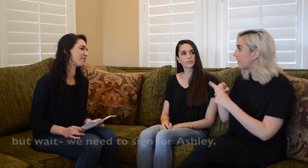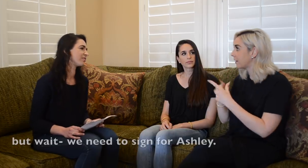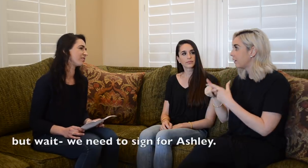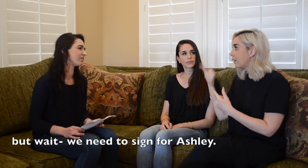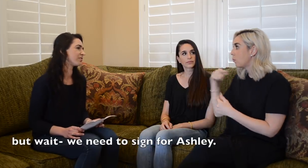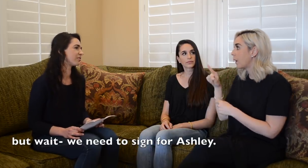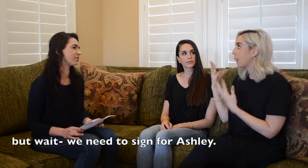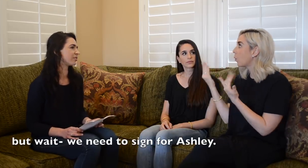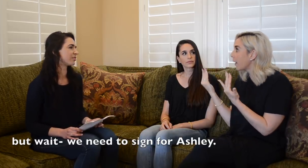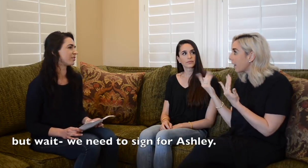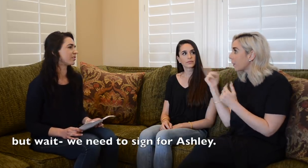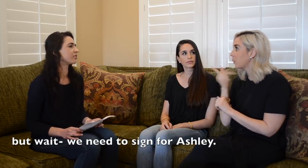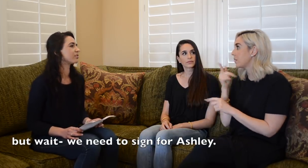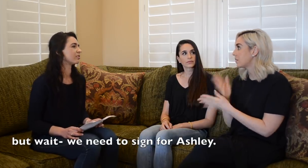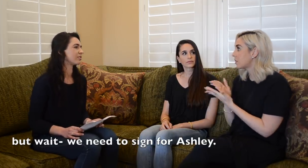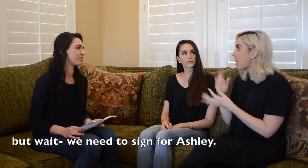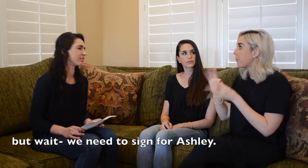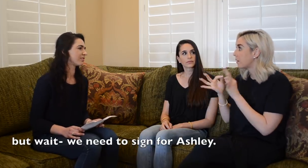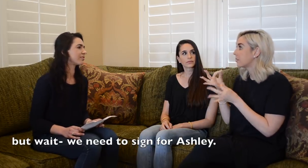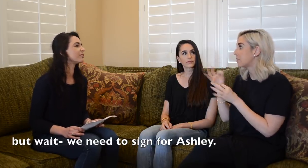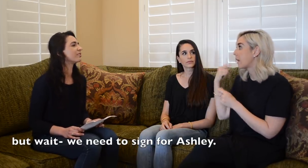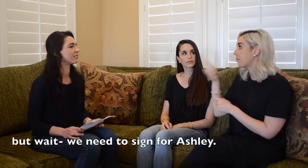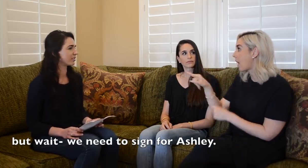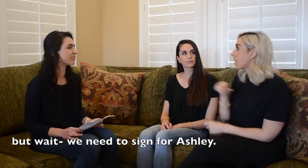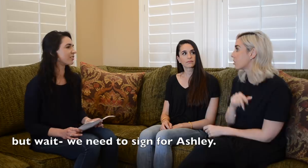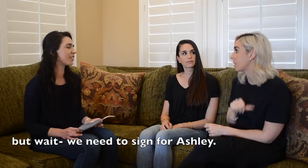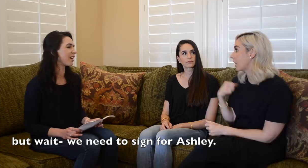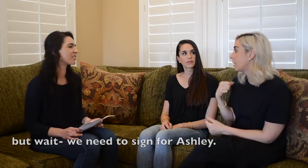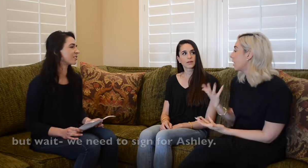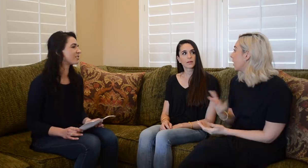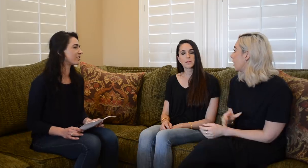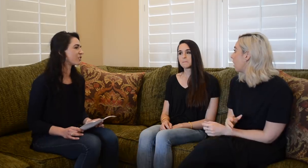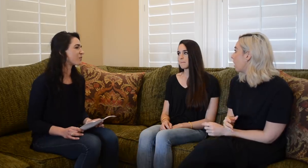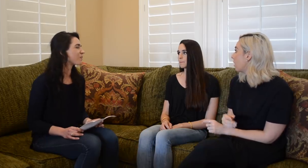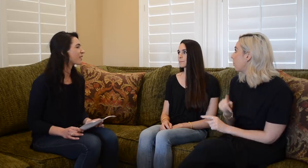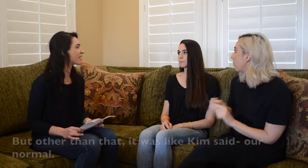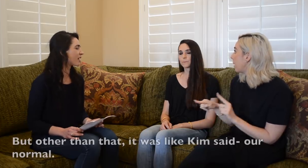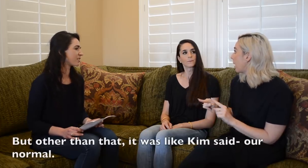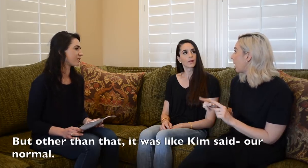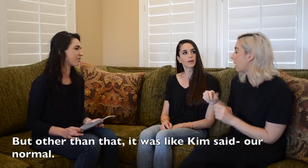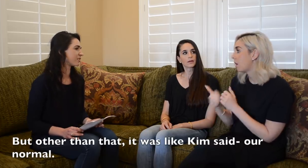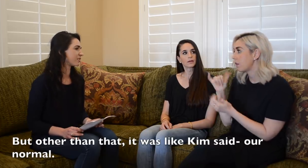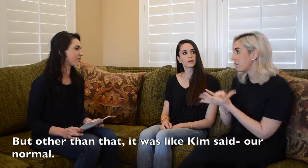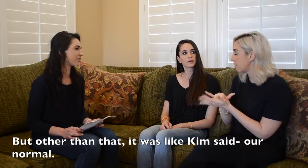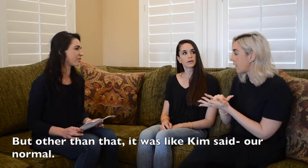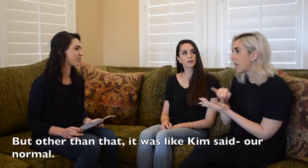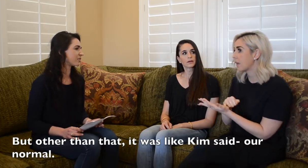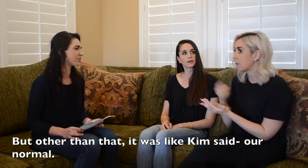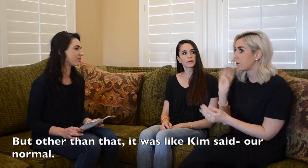then wait, we need to stop and sign for Ashley. But other than that, it